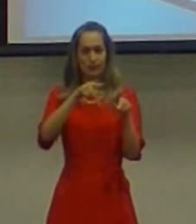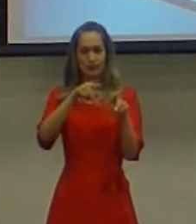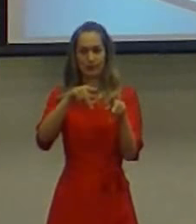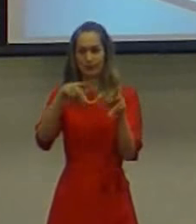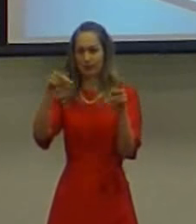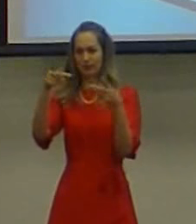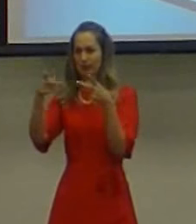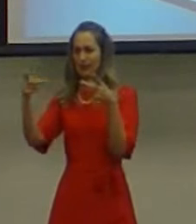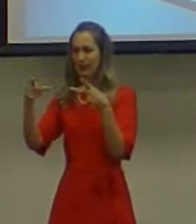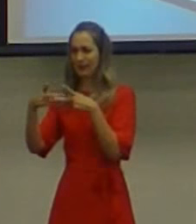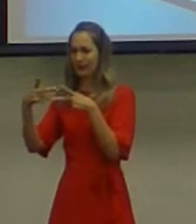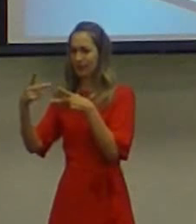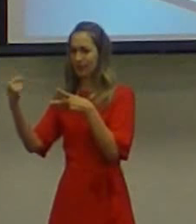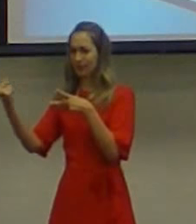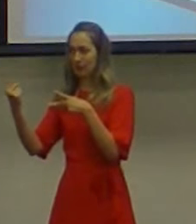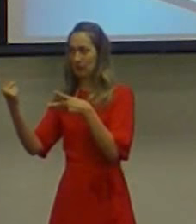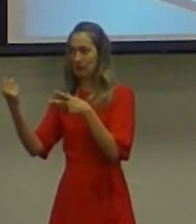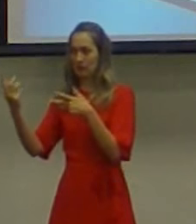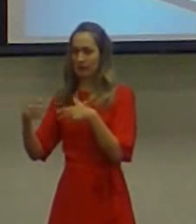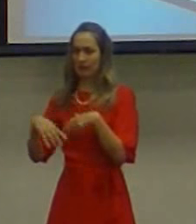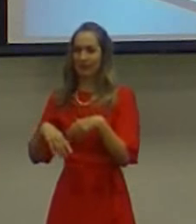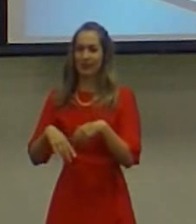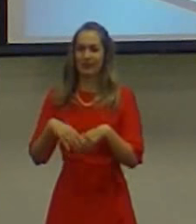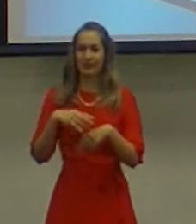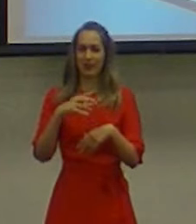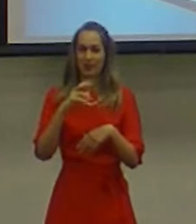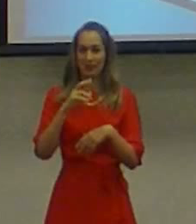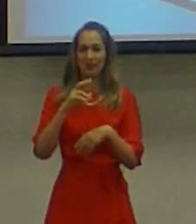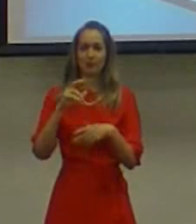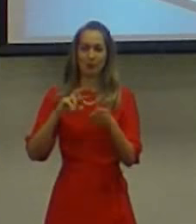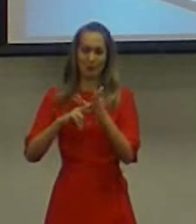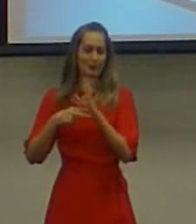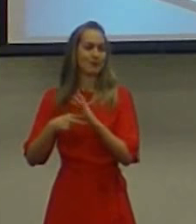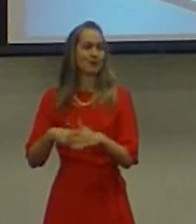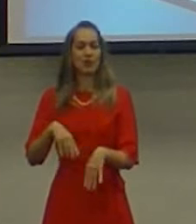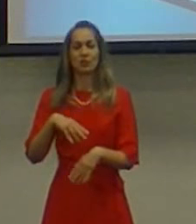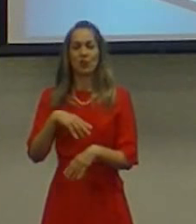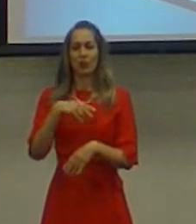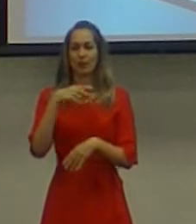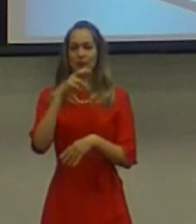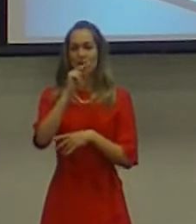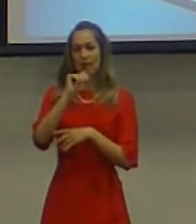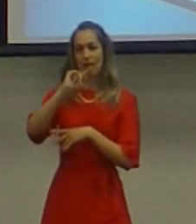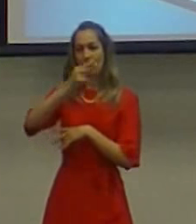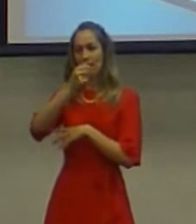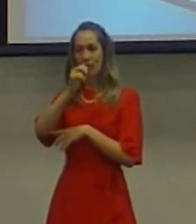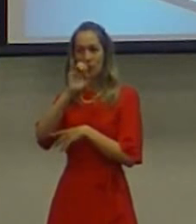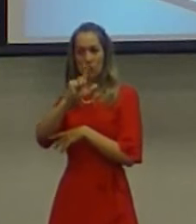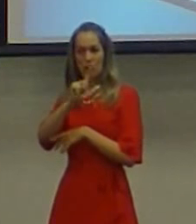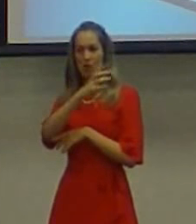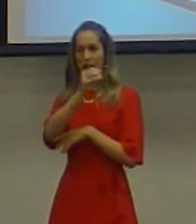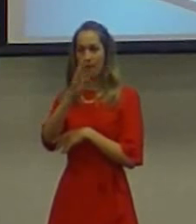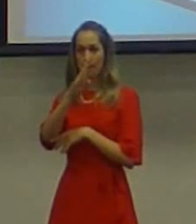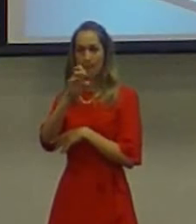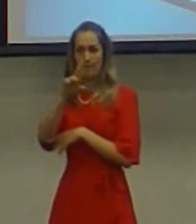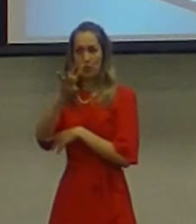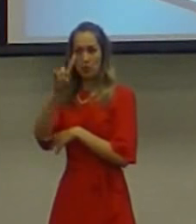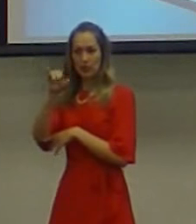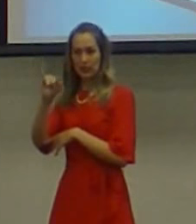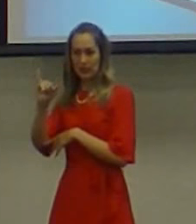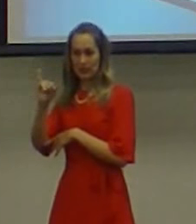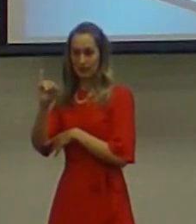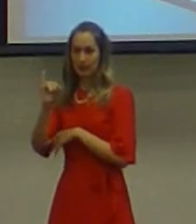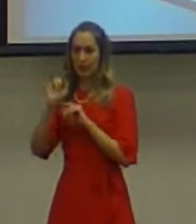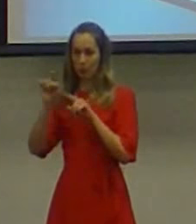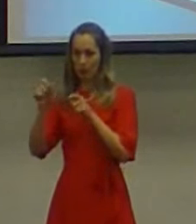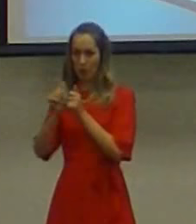Nathaniel to come up. He and Bertie went with us last summer to Belize, and I just want him to share some of his stories and the impact it had on him. And then we're going